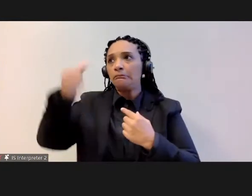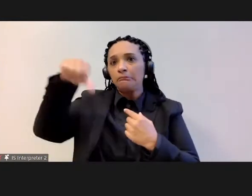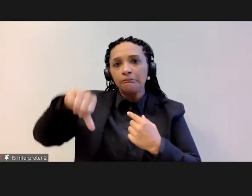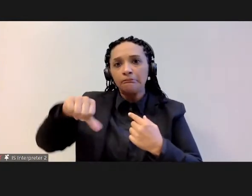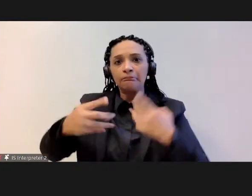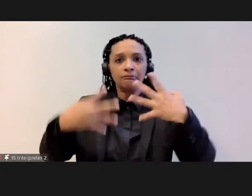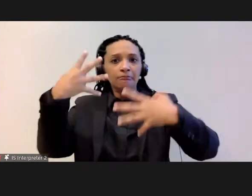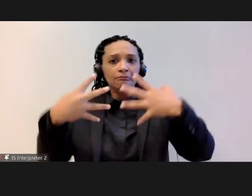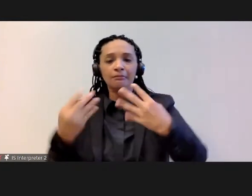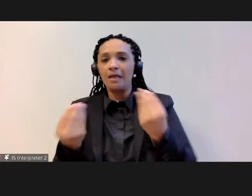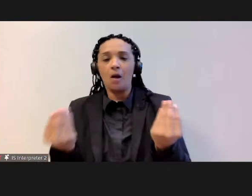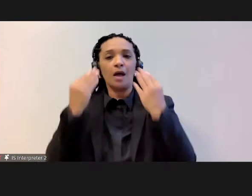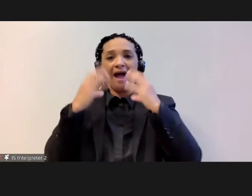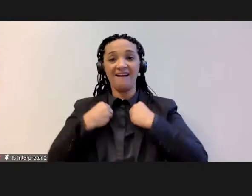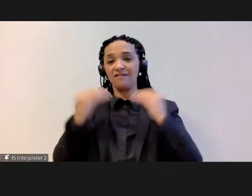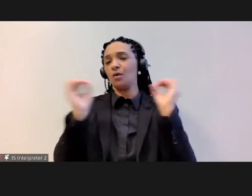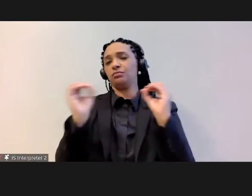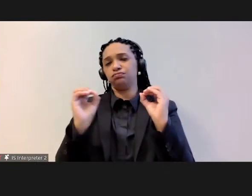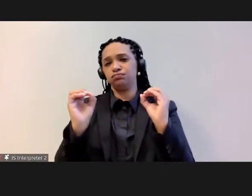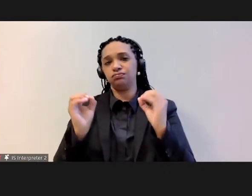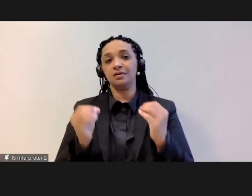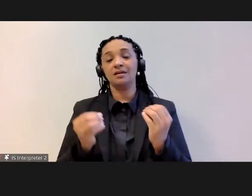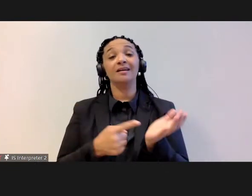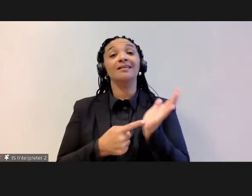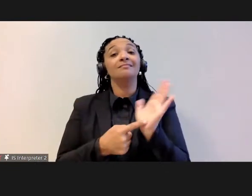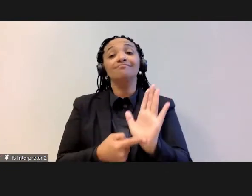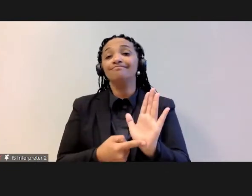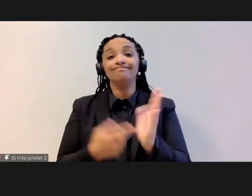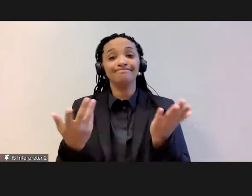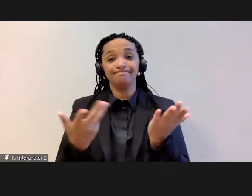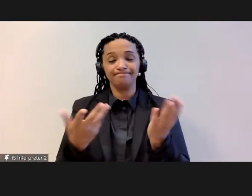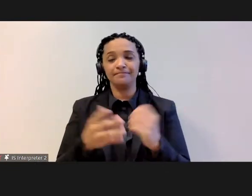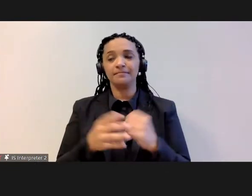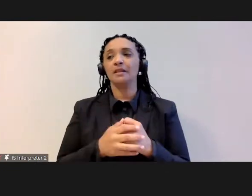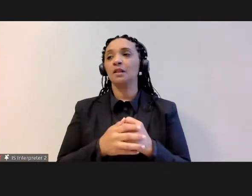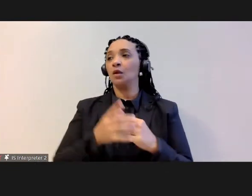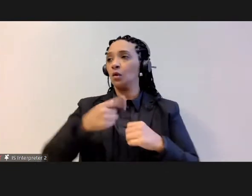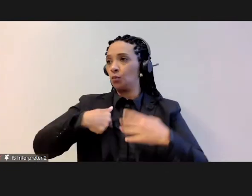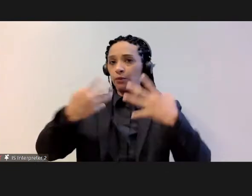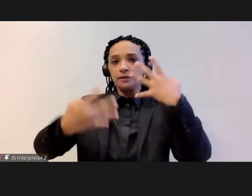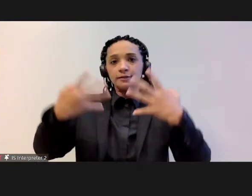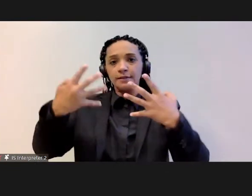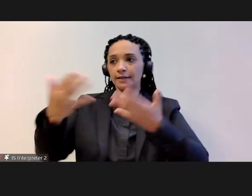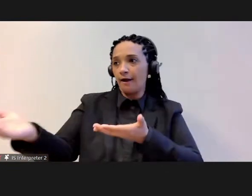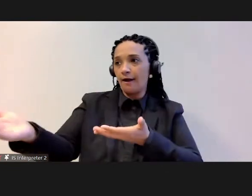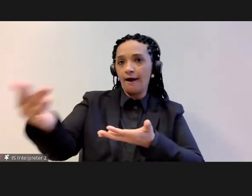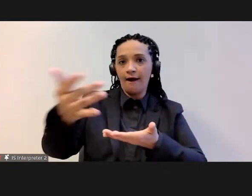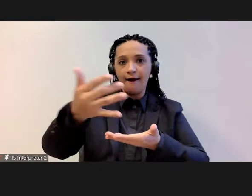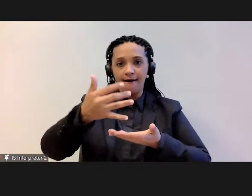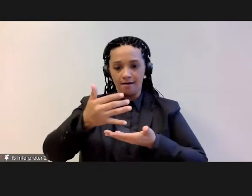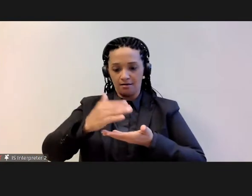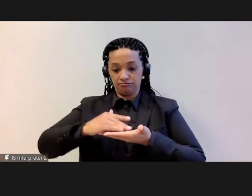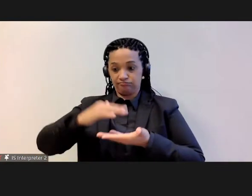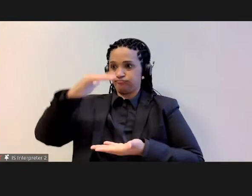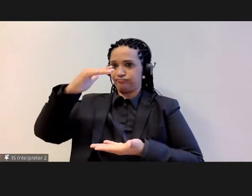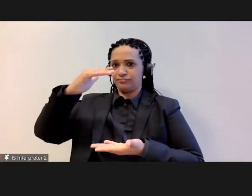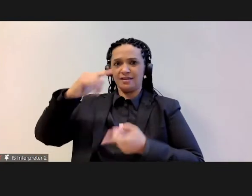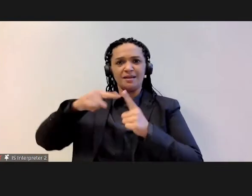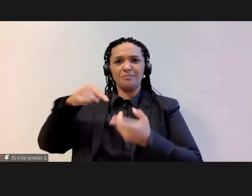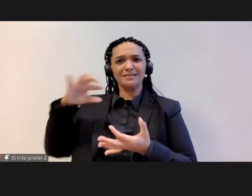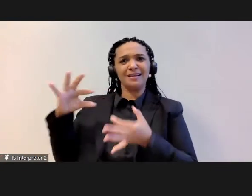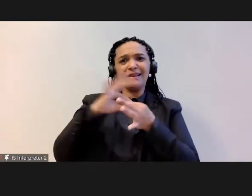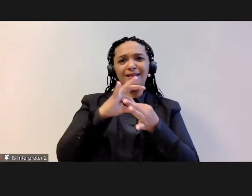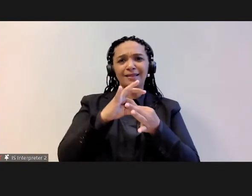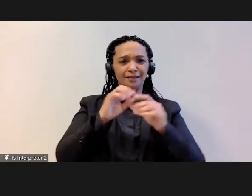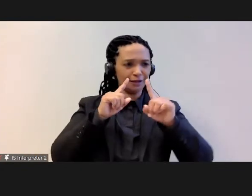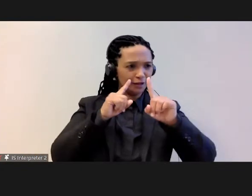this just means that if we do not collect data that is going to help us with tracking progress, then it is going to